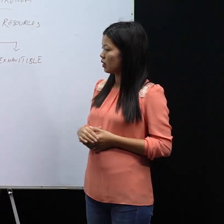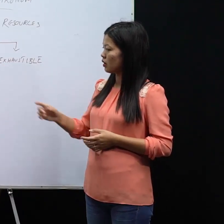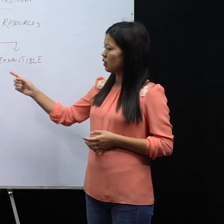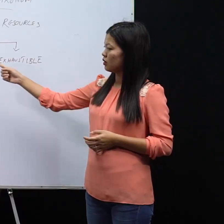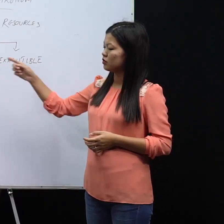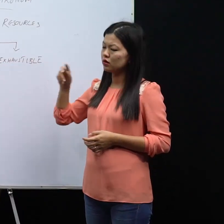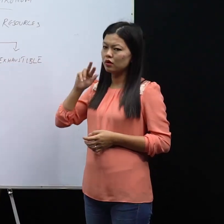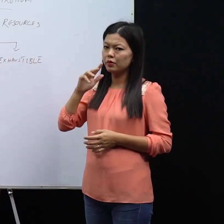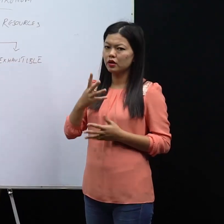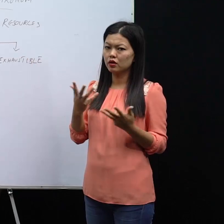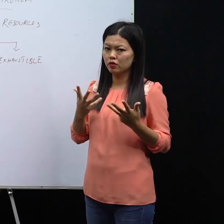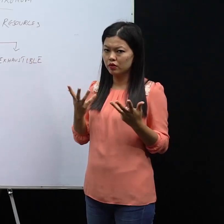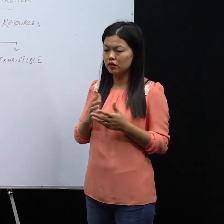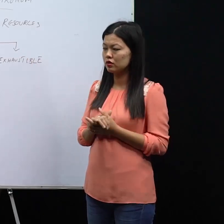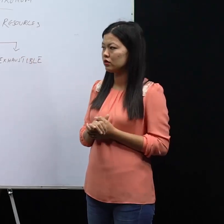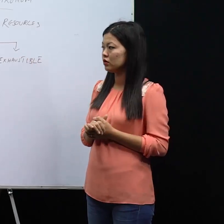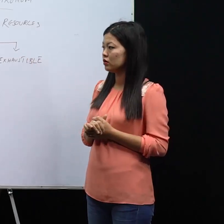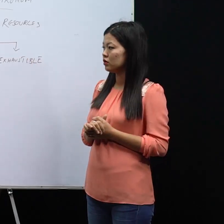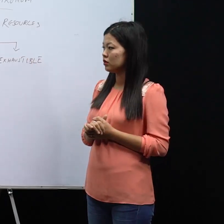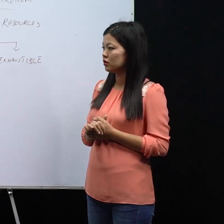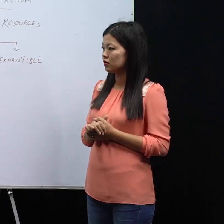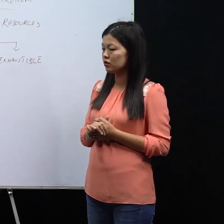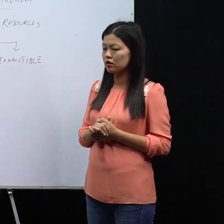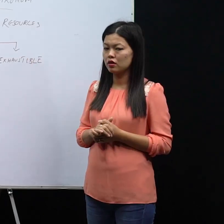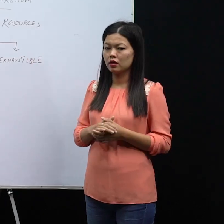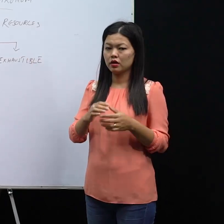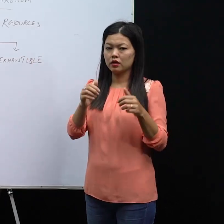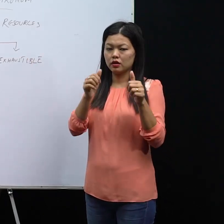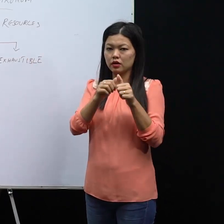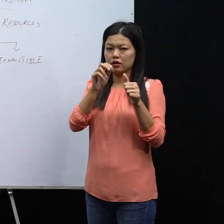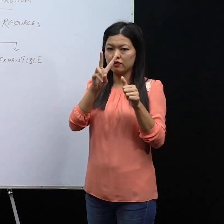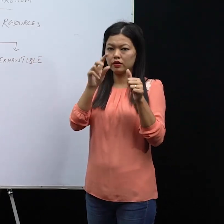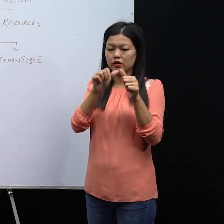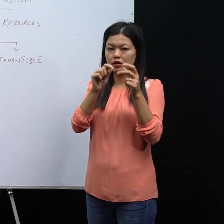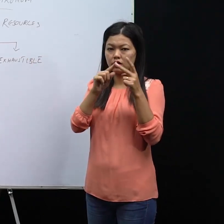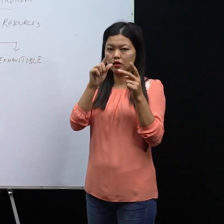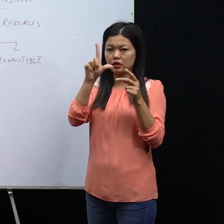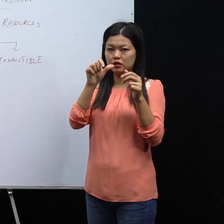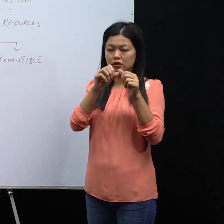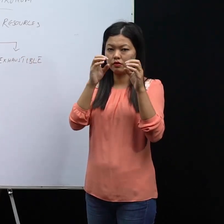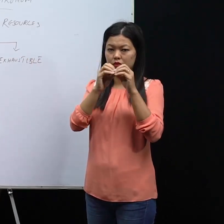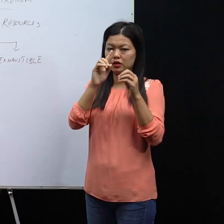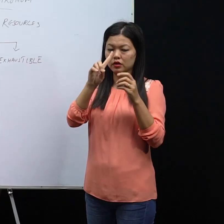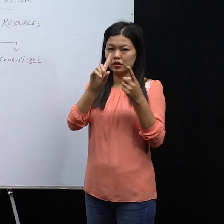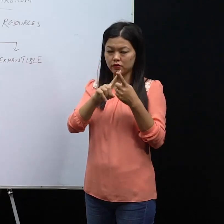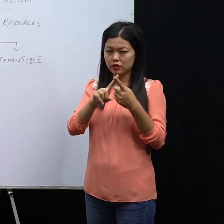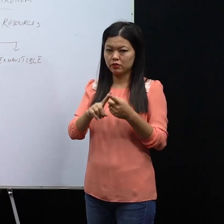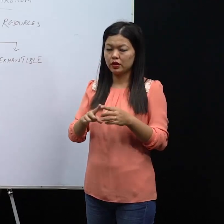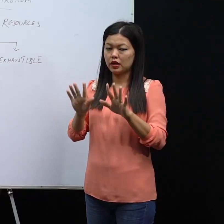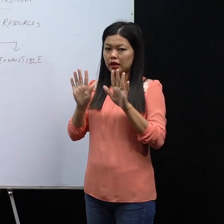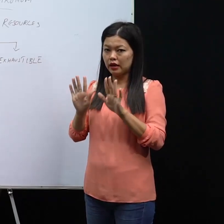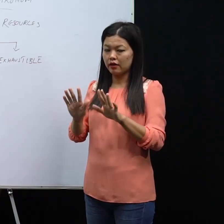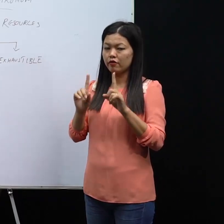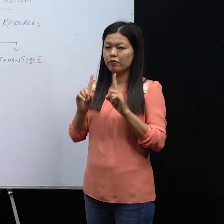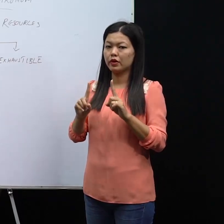exhaustible natural resources, that means which are available, okay, which we get in a limited quantity.